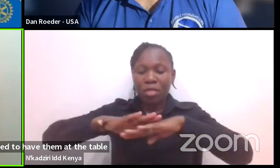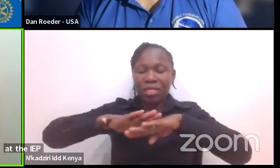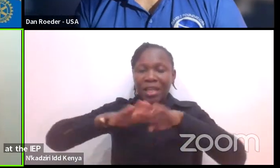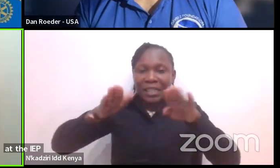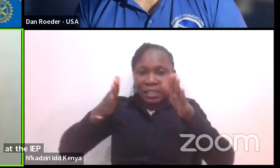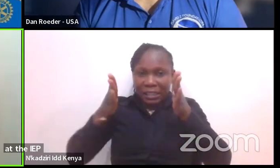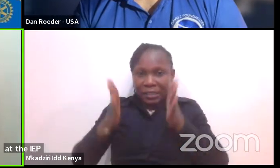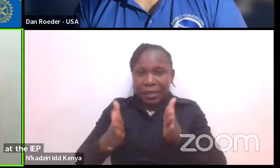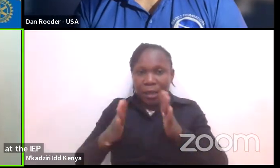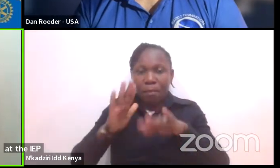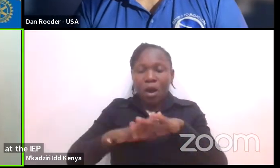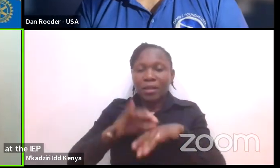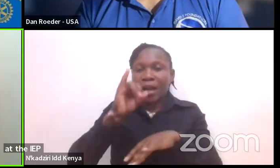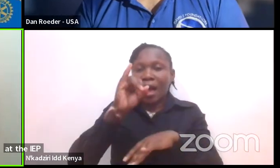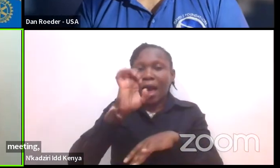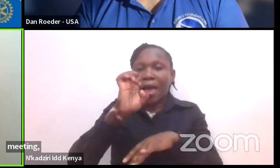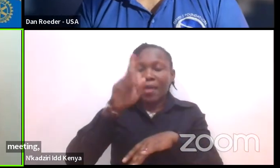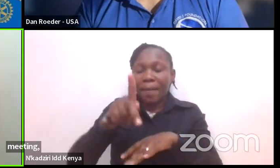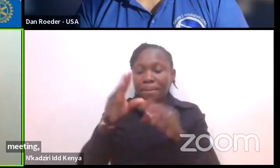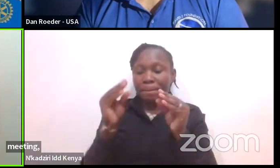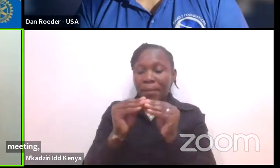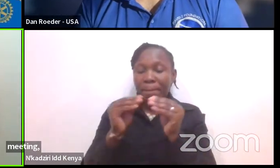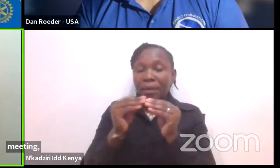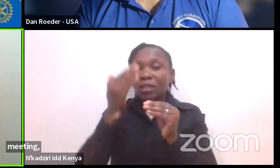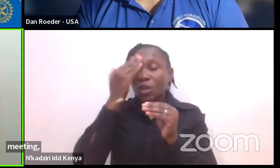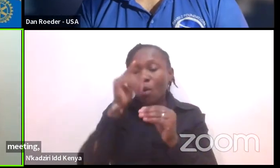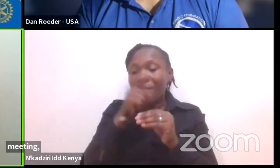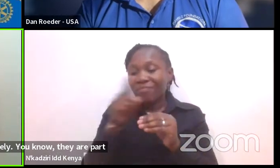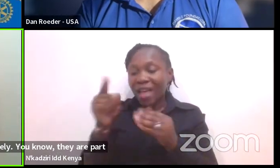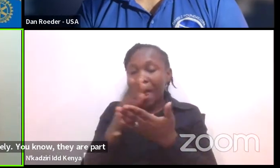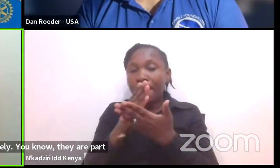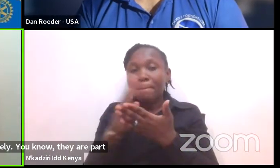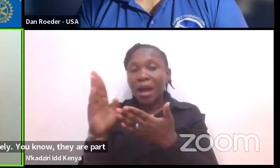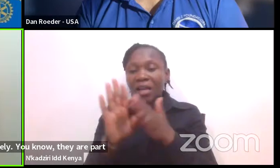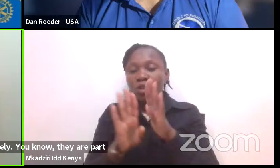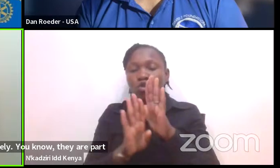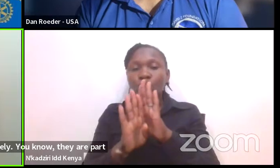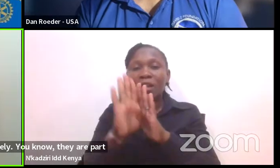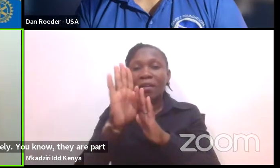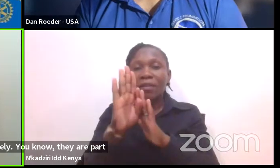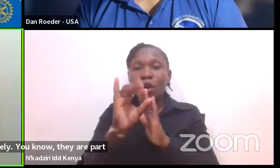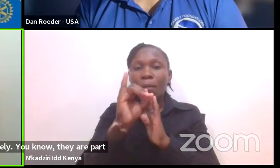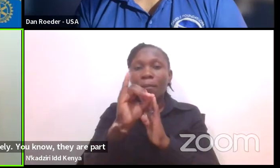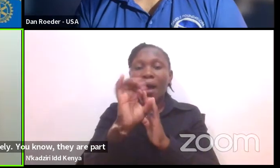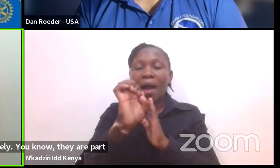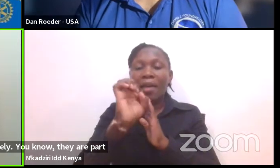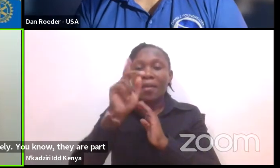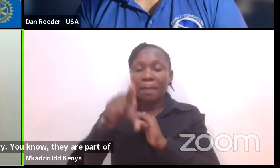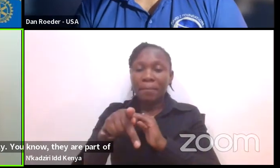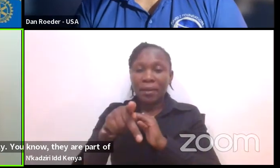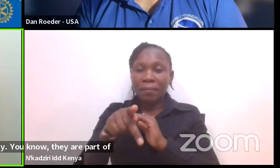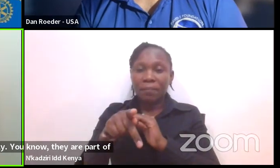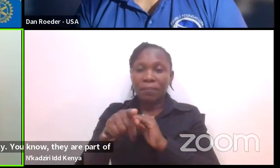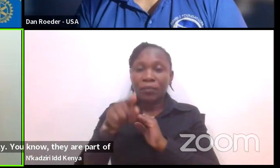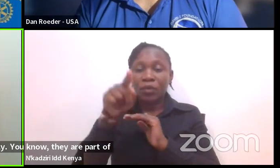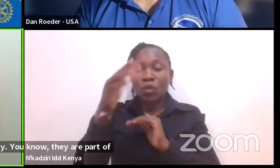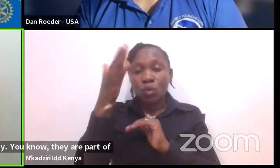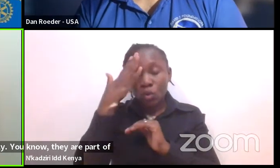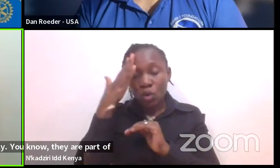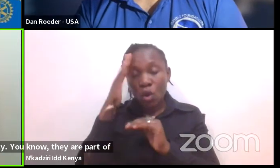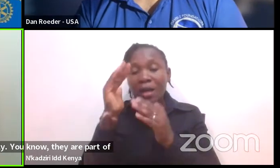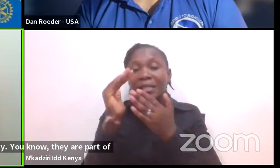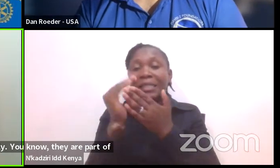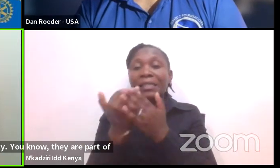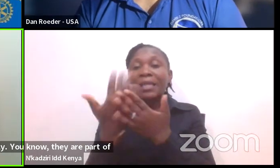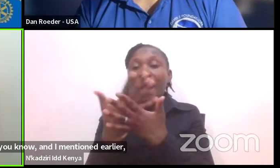Definitely, they are part of developing that IEP. And I mentioned early, there's certain things that we might